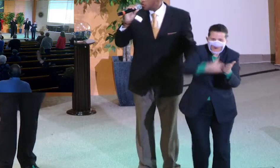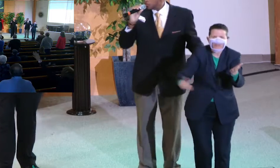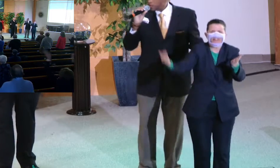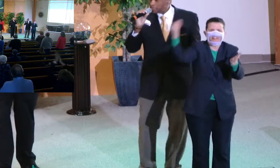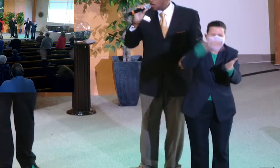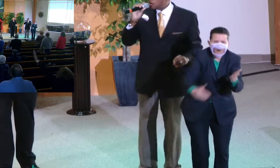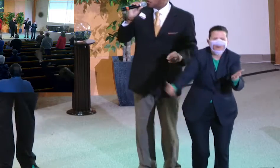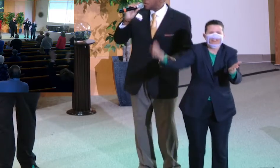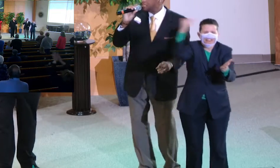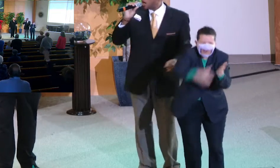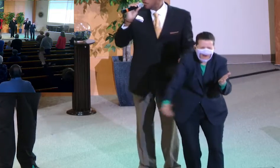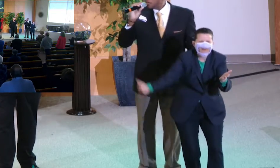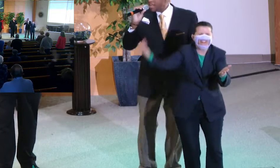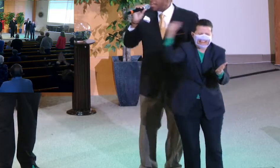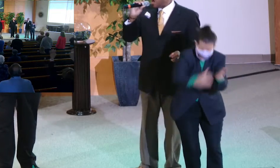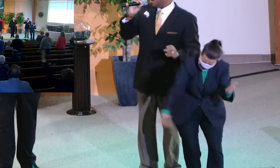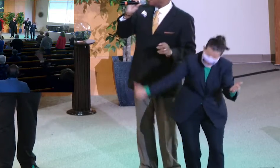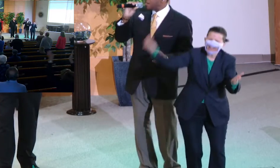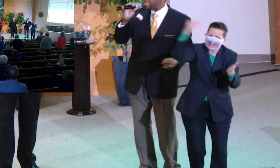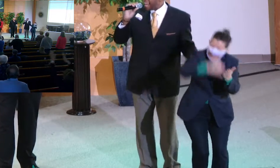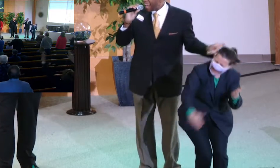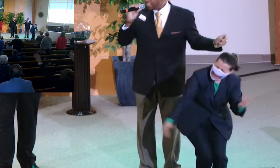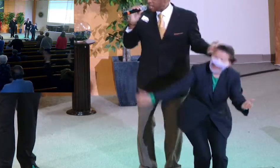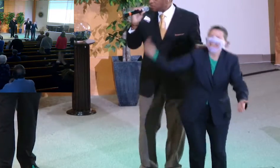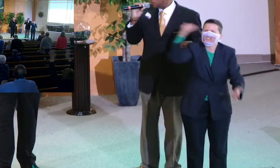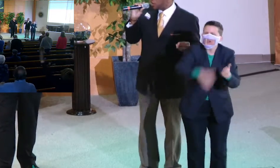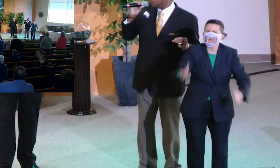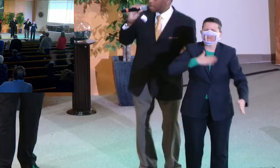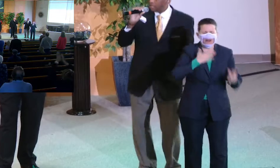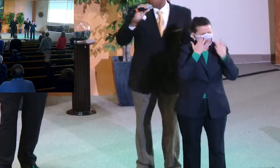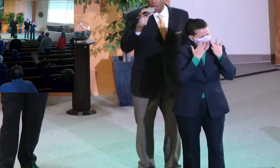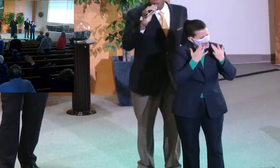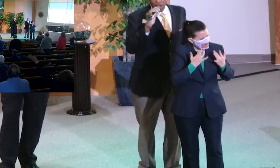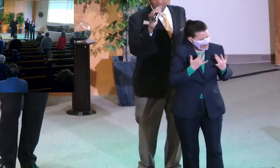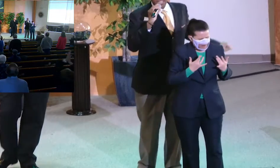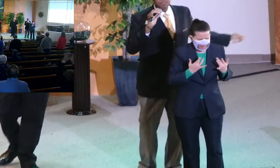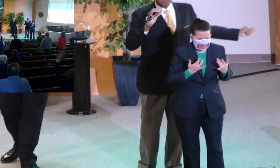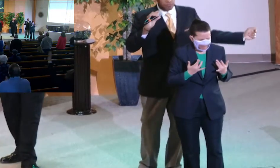over and over and over and over again. You turn my